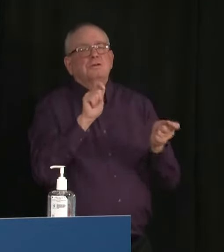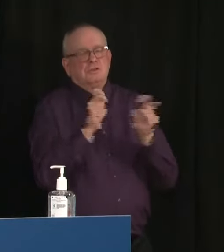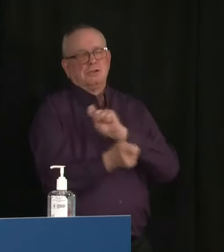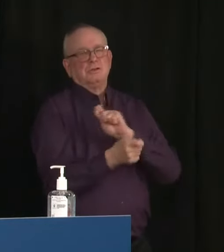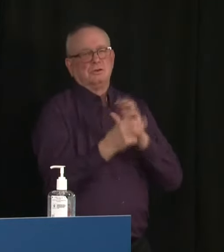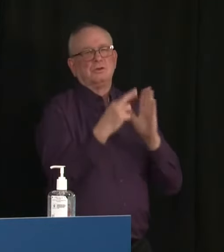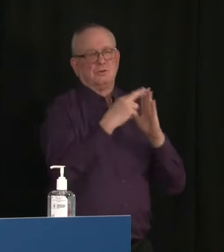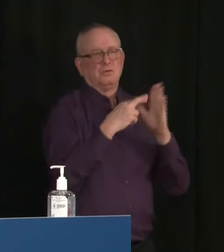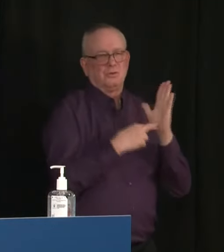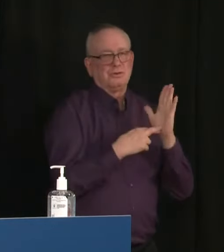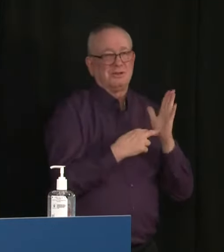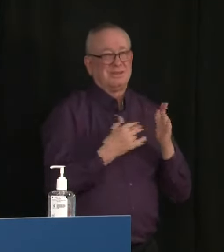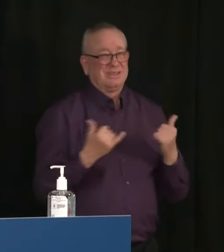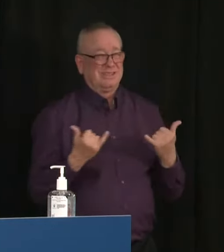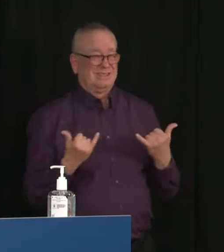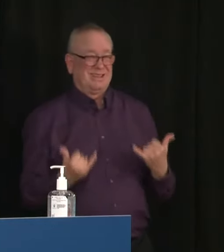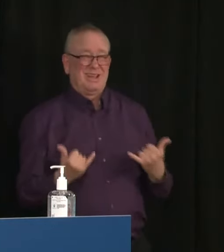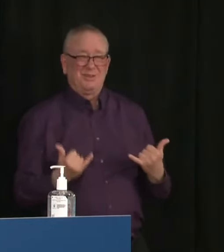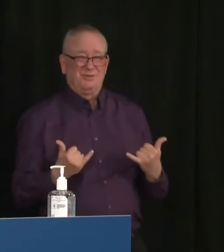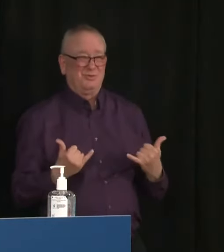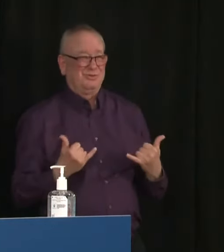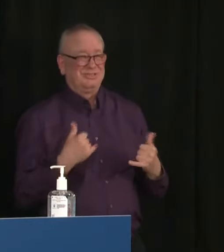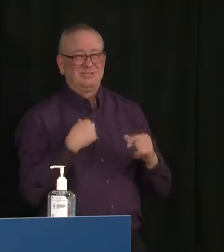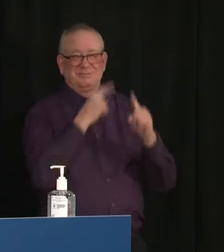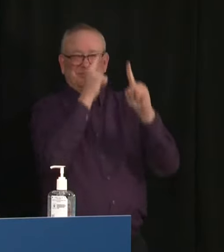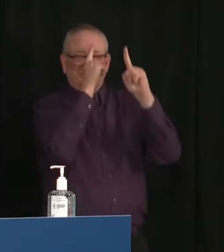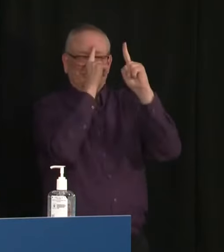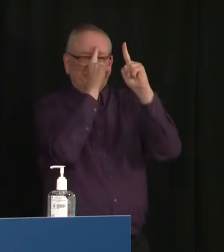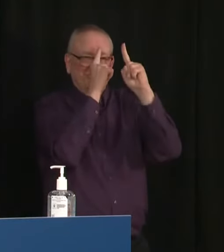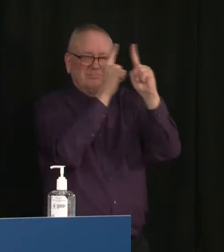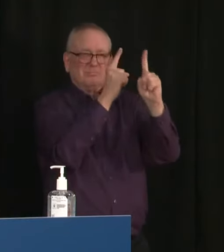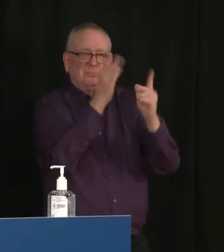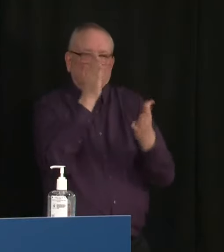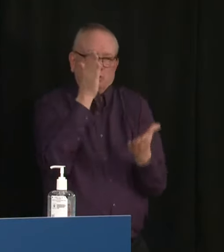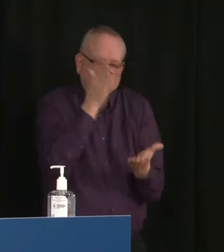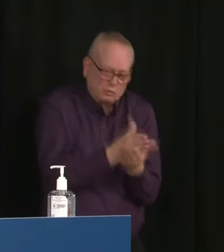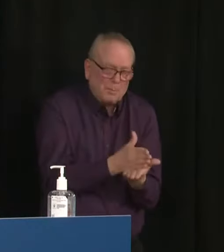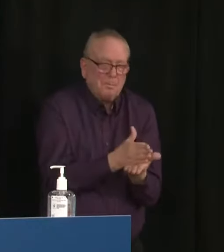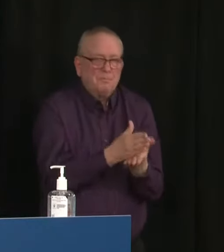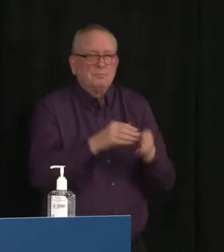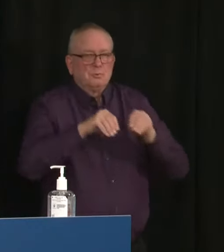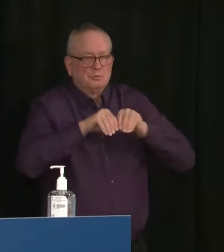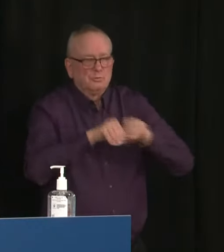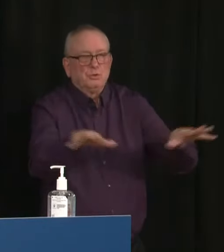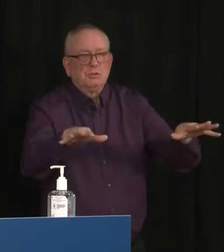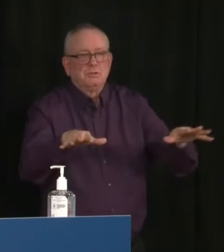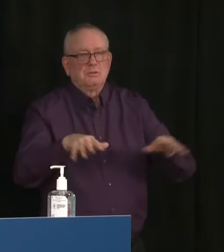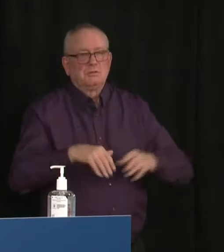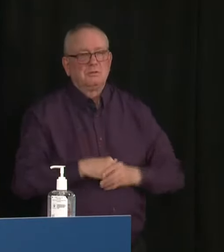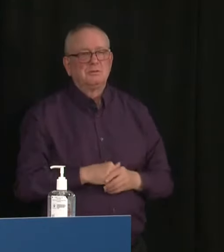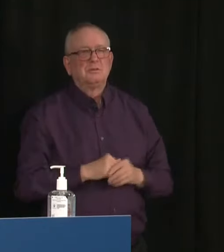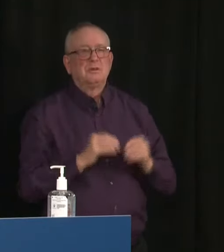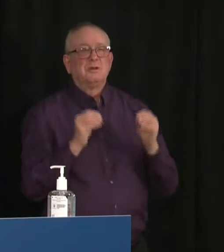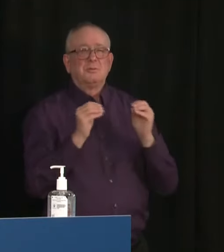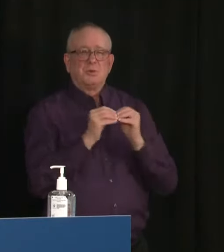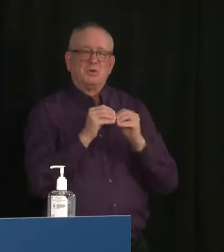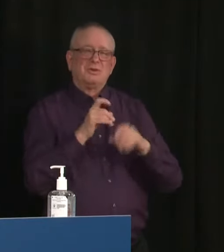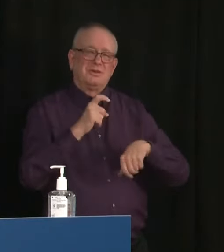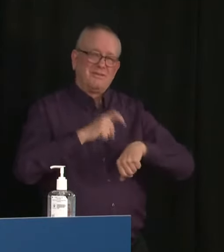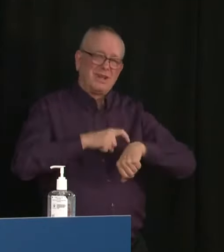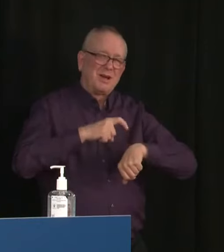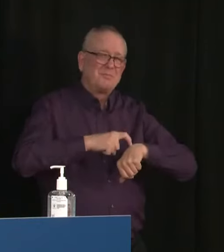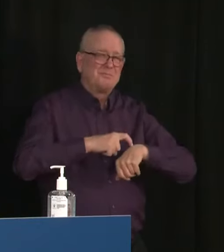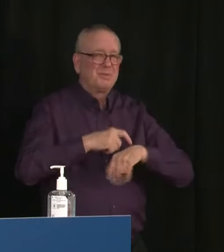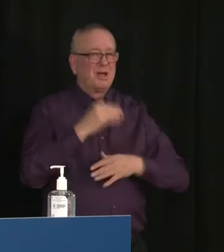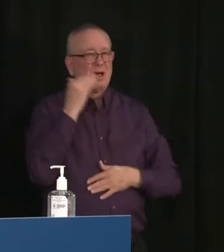little while longer. I know that's something we've all heard before. After 14 months, it's hard to dig in one more